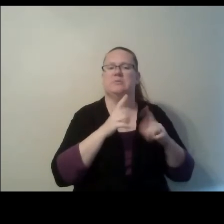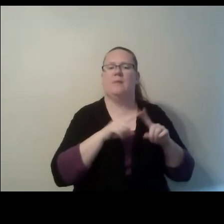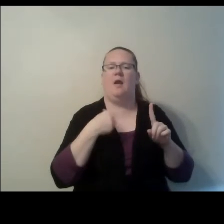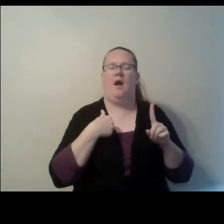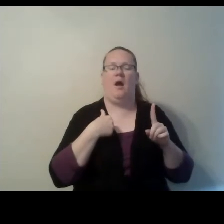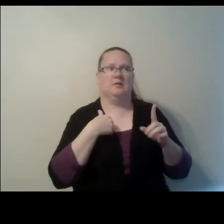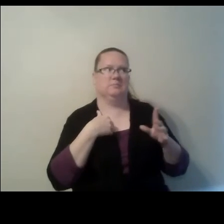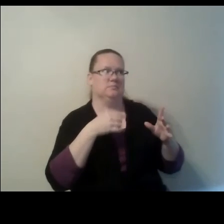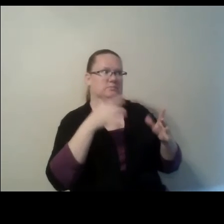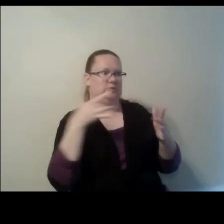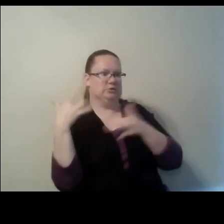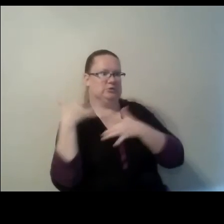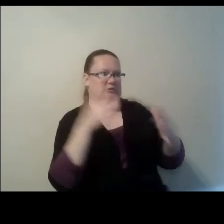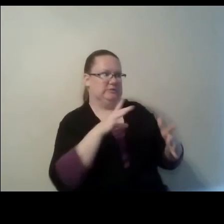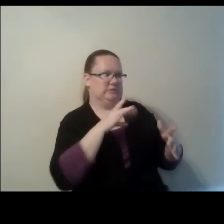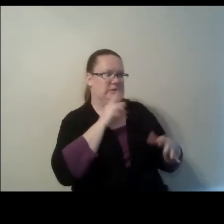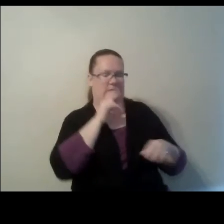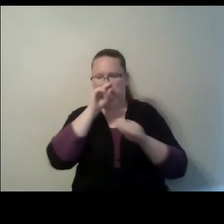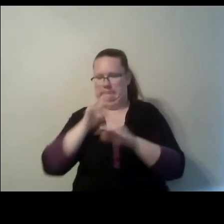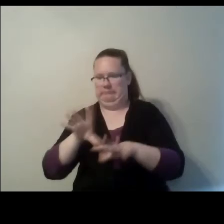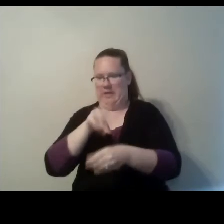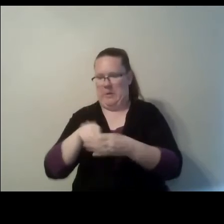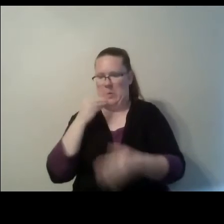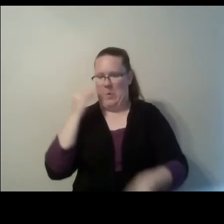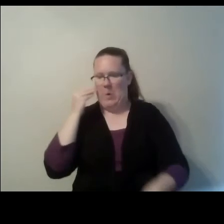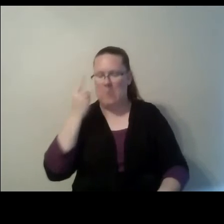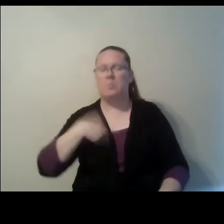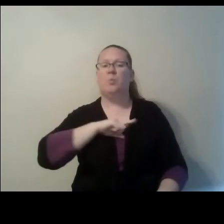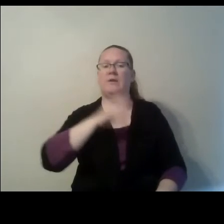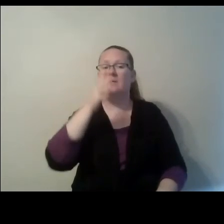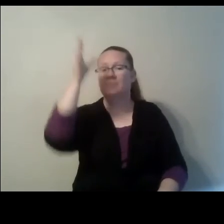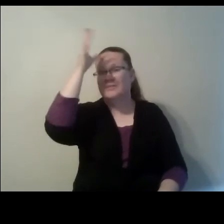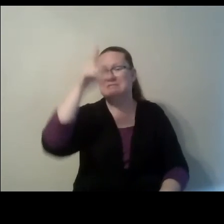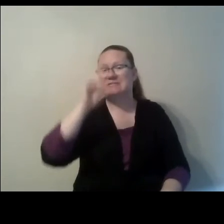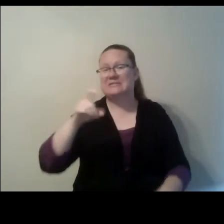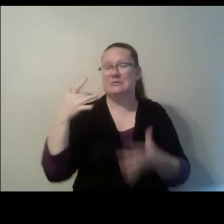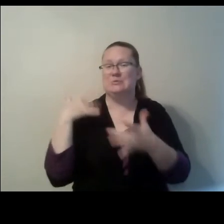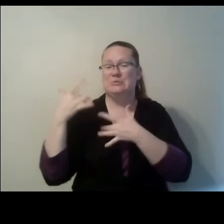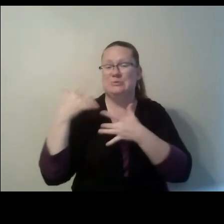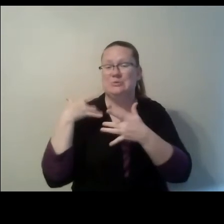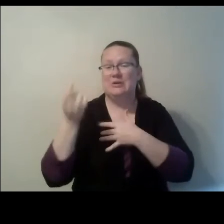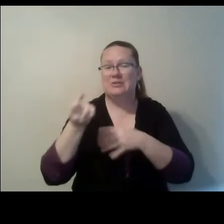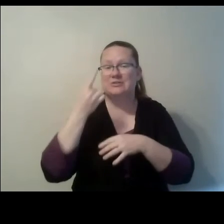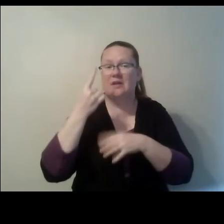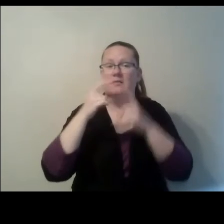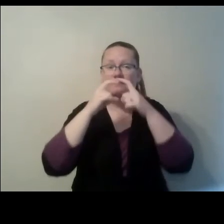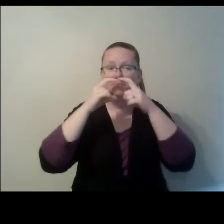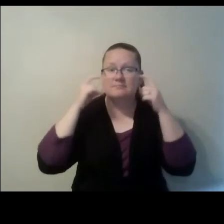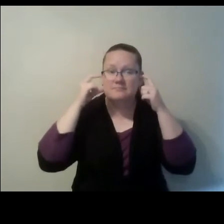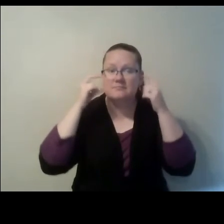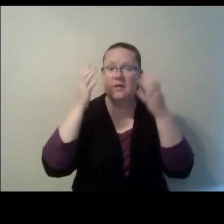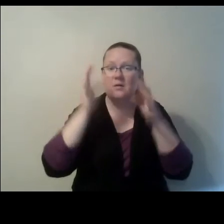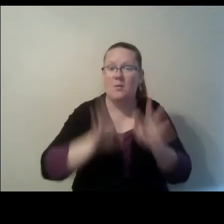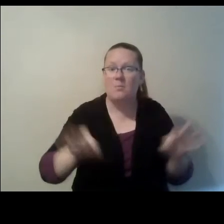home. Again, we need as parents to understand that, again, kind of what we talked about, wear that face covering,